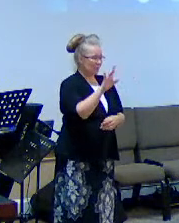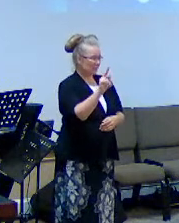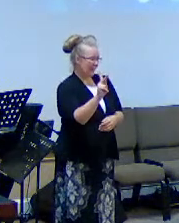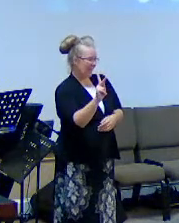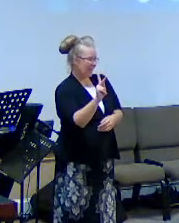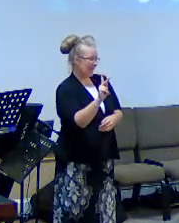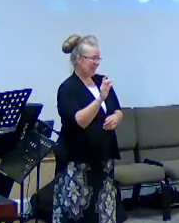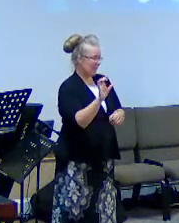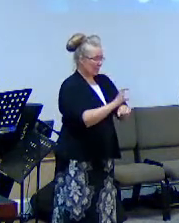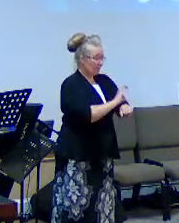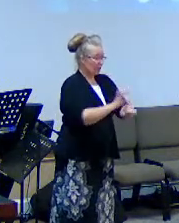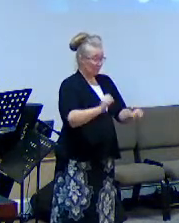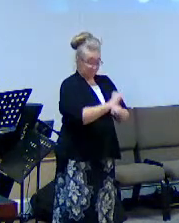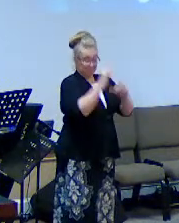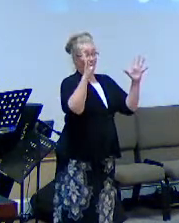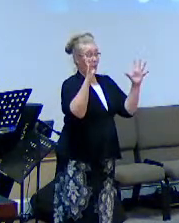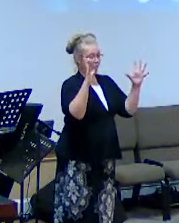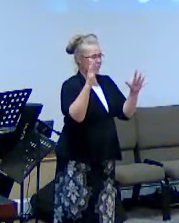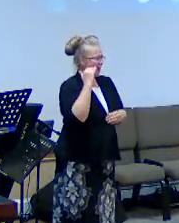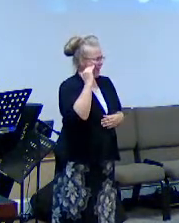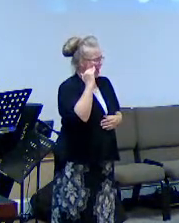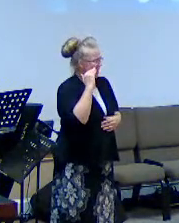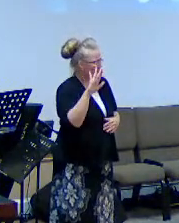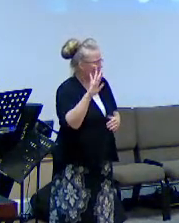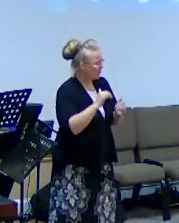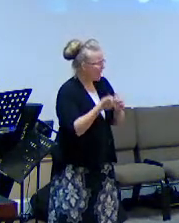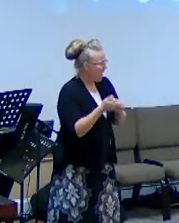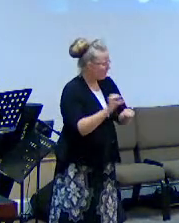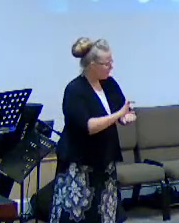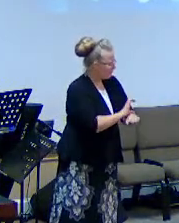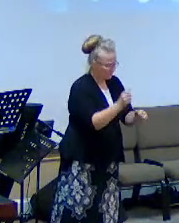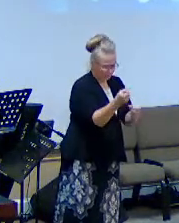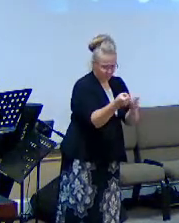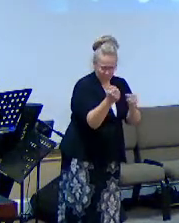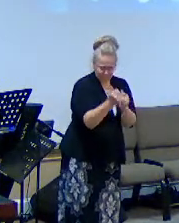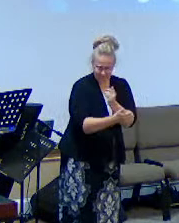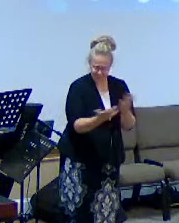Yeah, the computer's going to blow up. I don't know how a computer controls everything else.